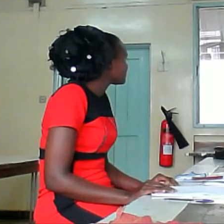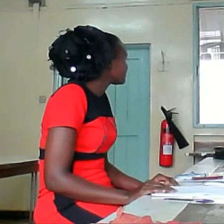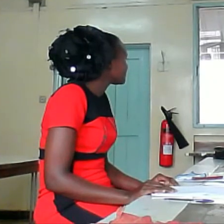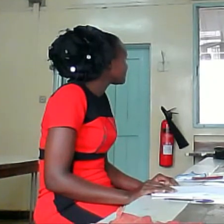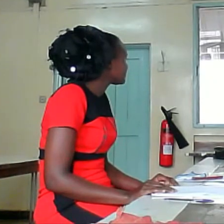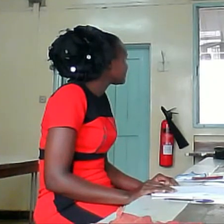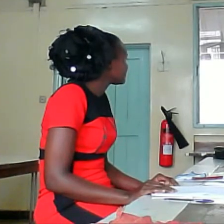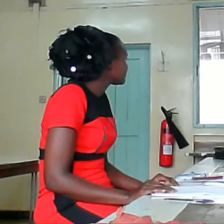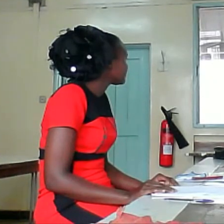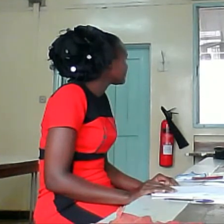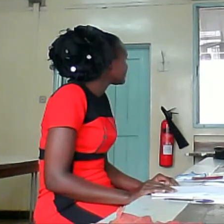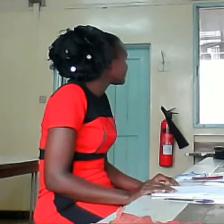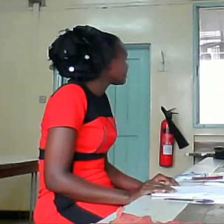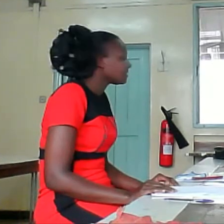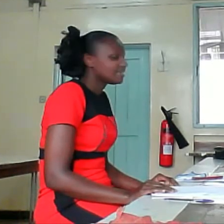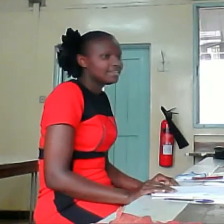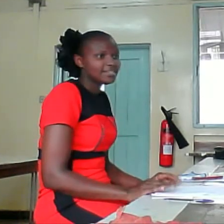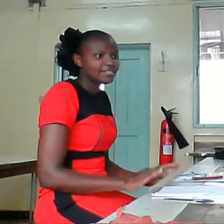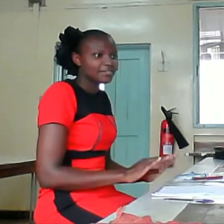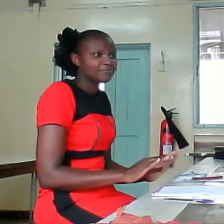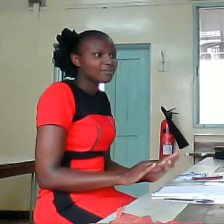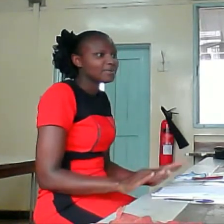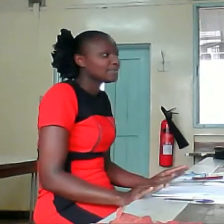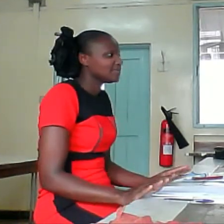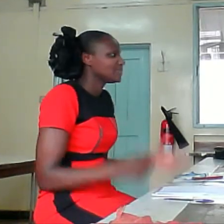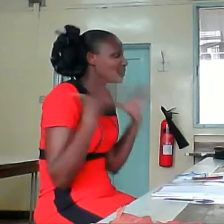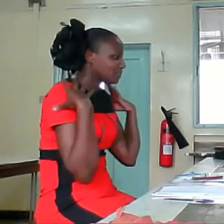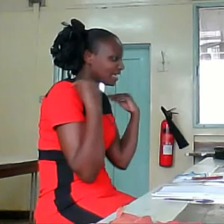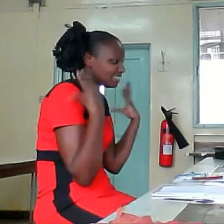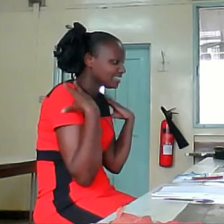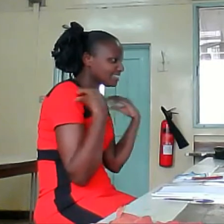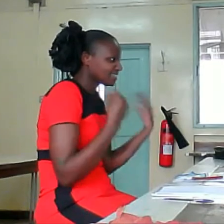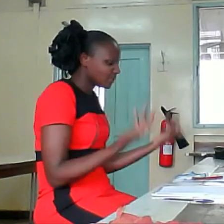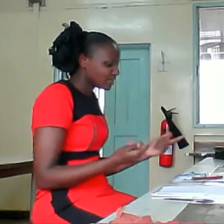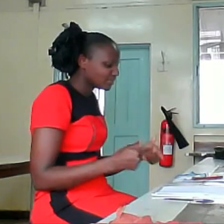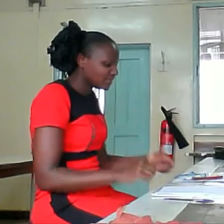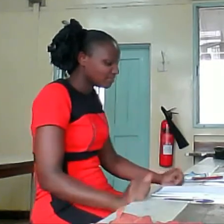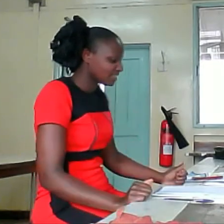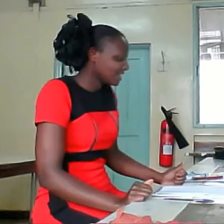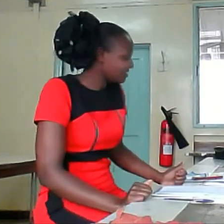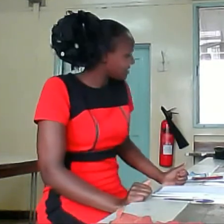Nihimpo. So practice, now that you have the science.